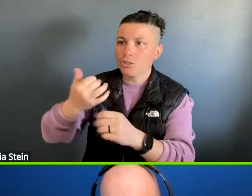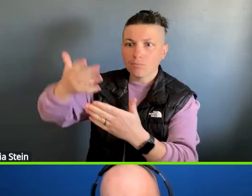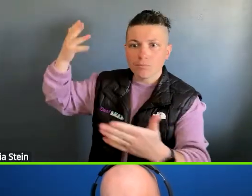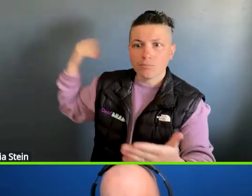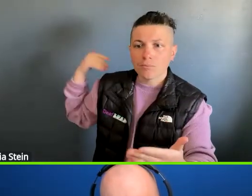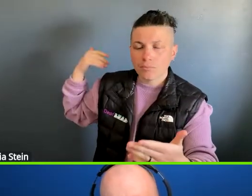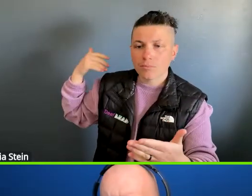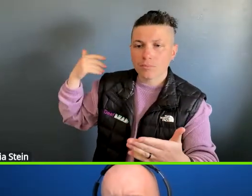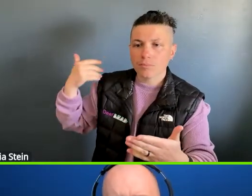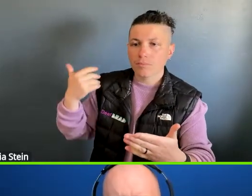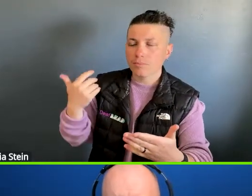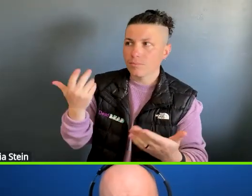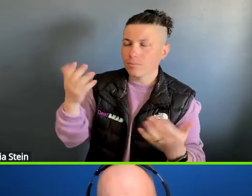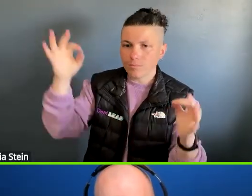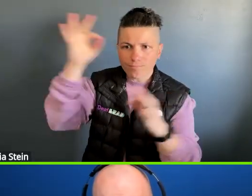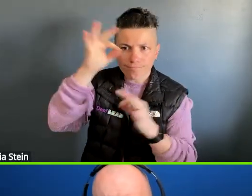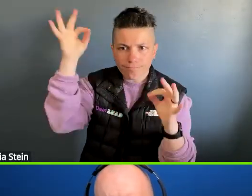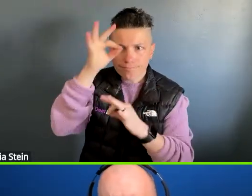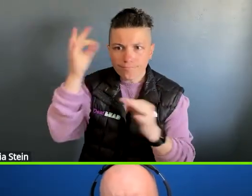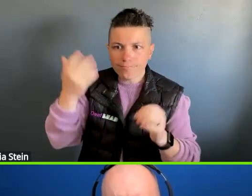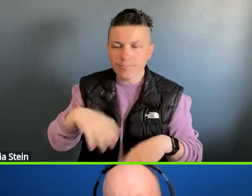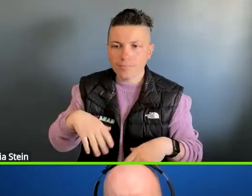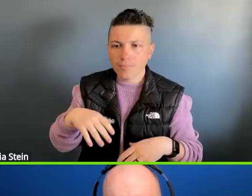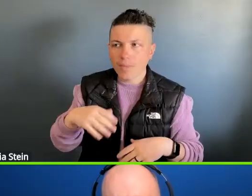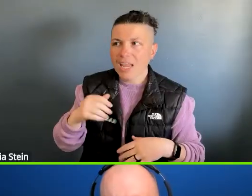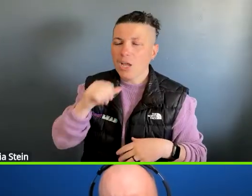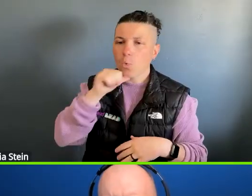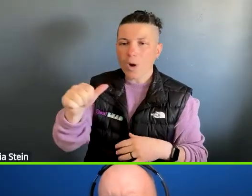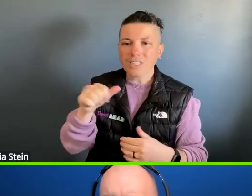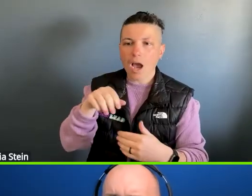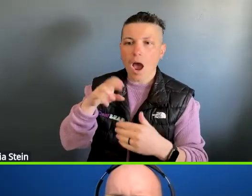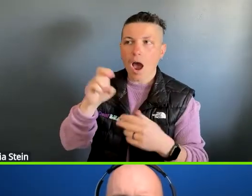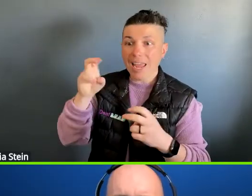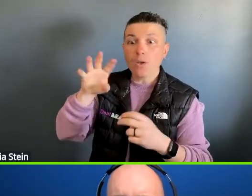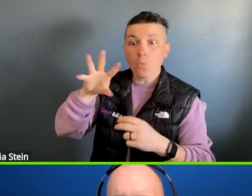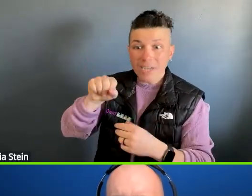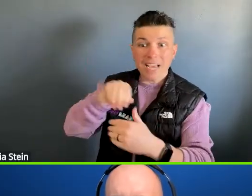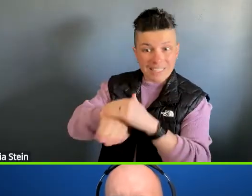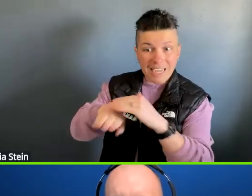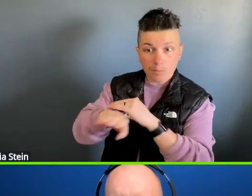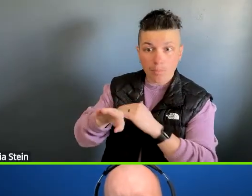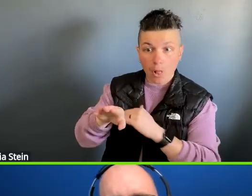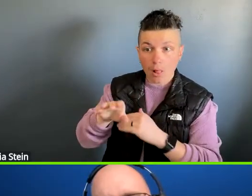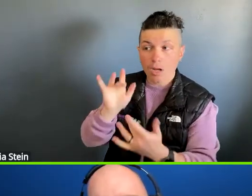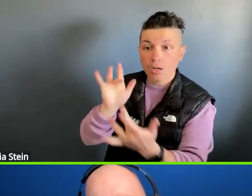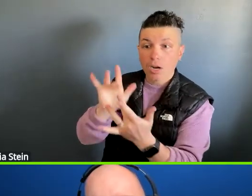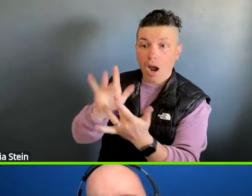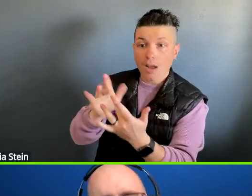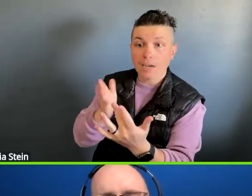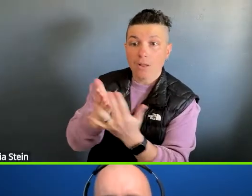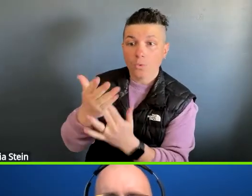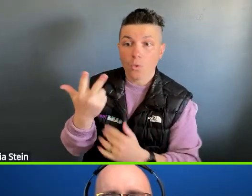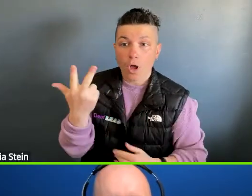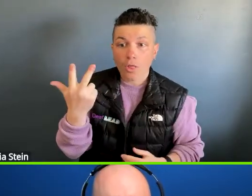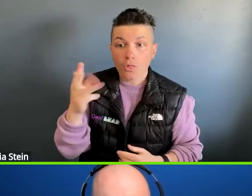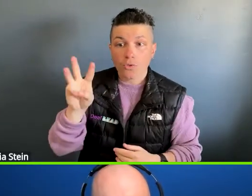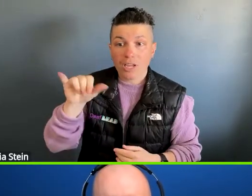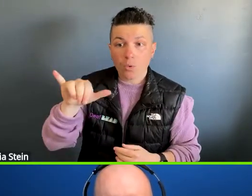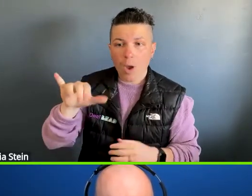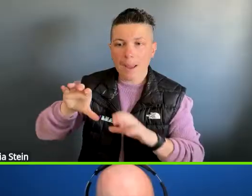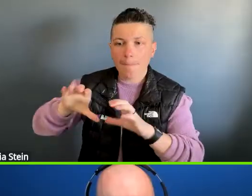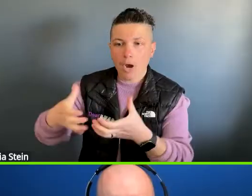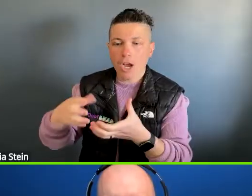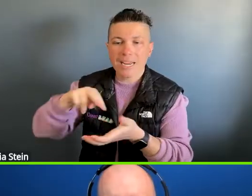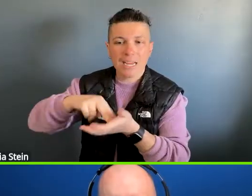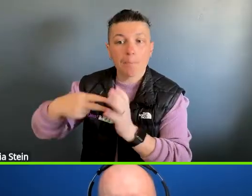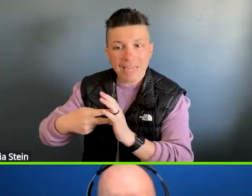not available for many years prior to this being established, it wasn't, it was accessible,